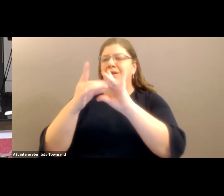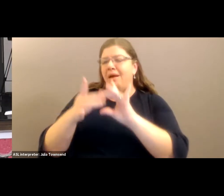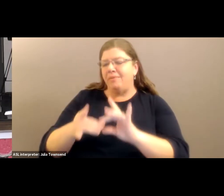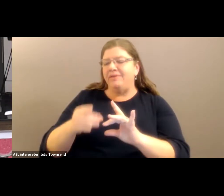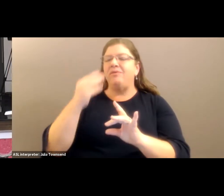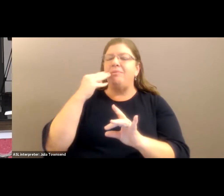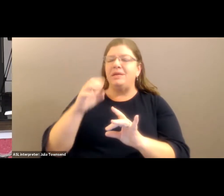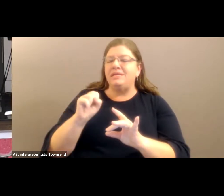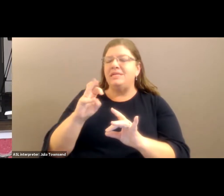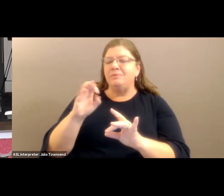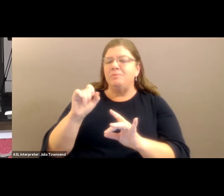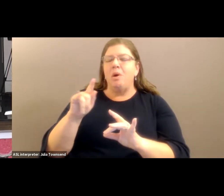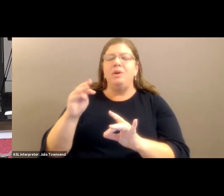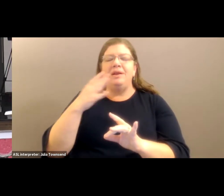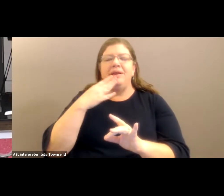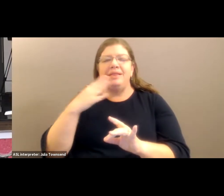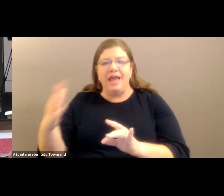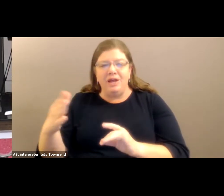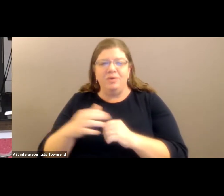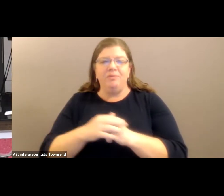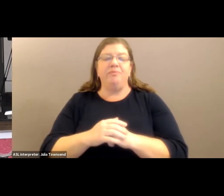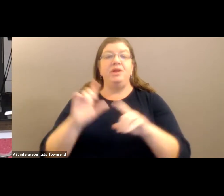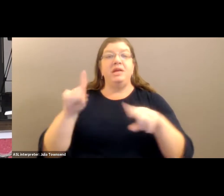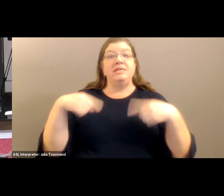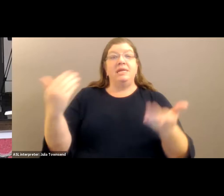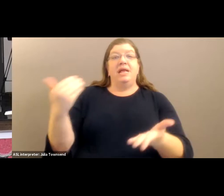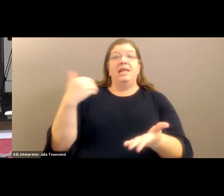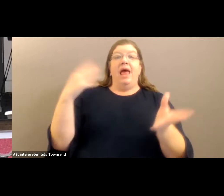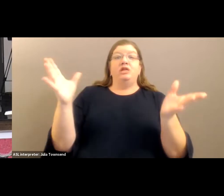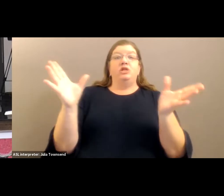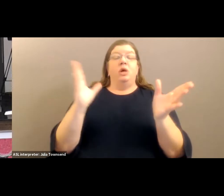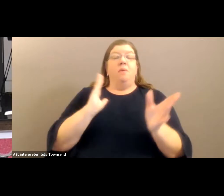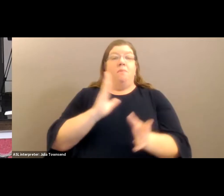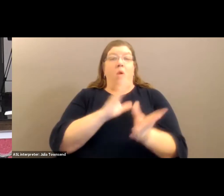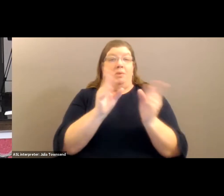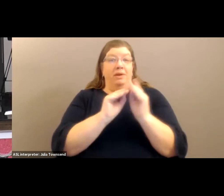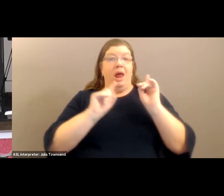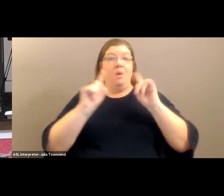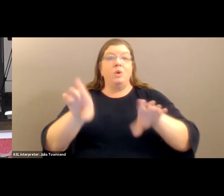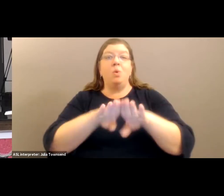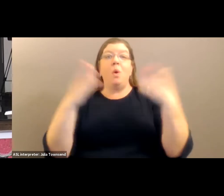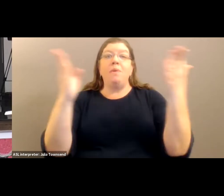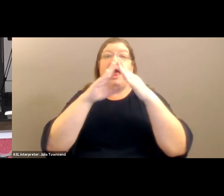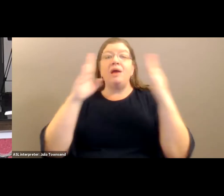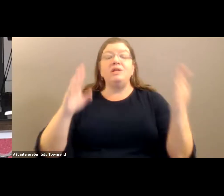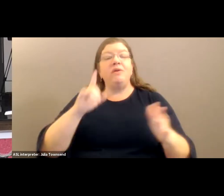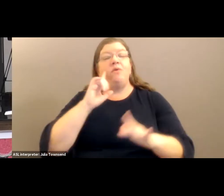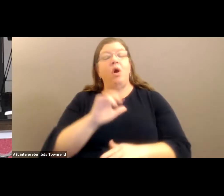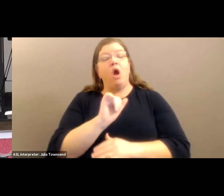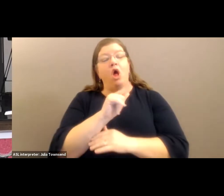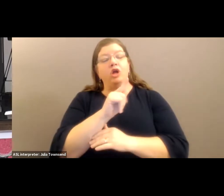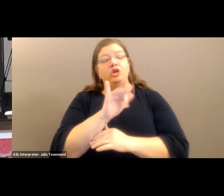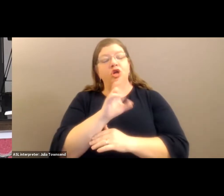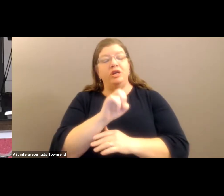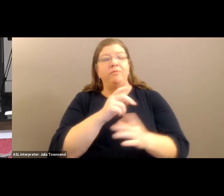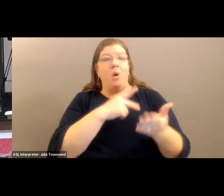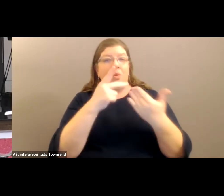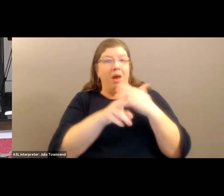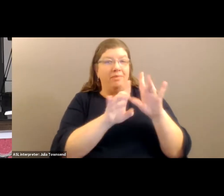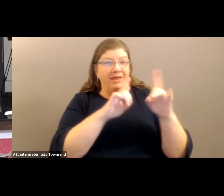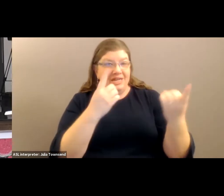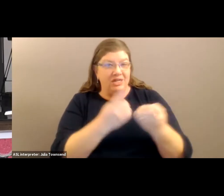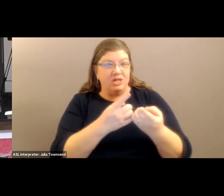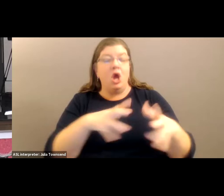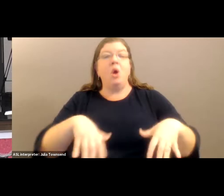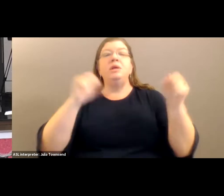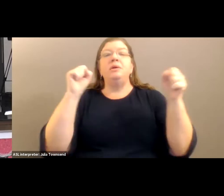so thank you. Since the last board meeting, I attended the open house for our district alternative programs. It was hosted by Principal